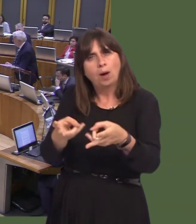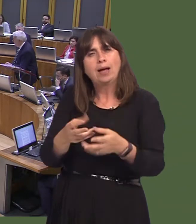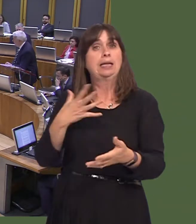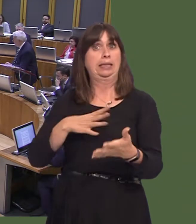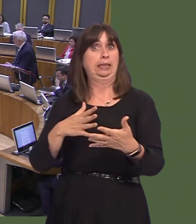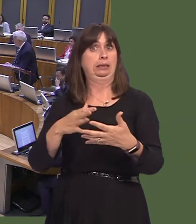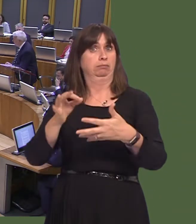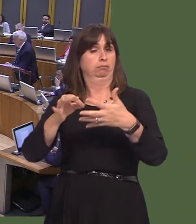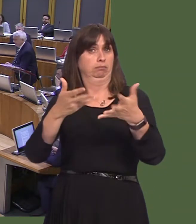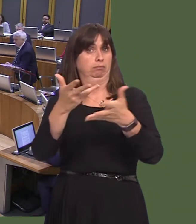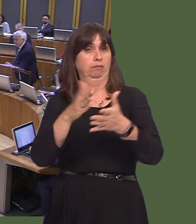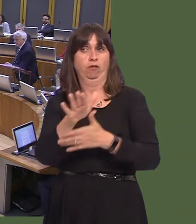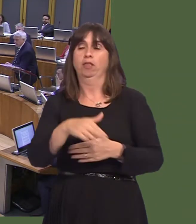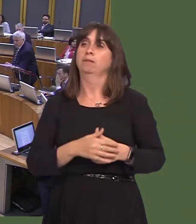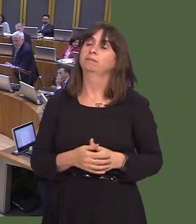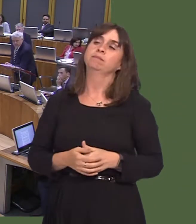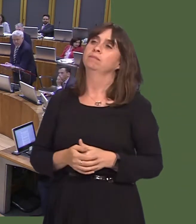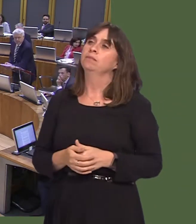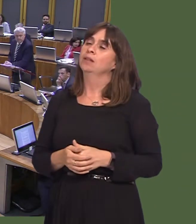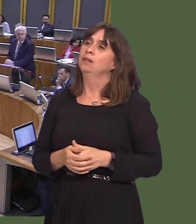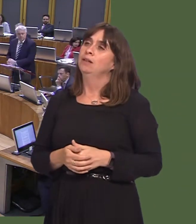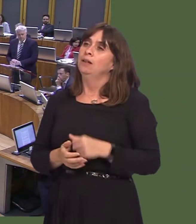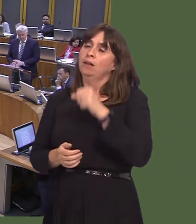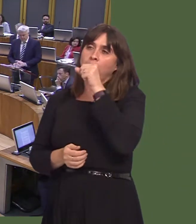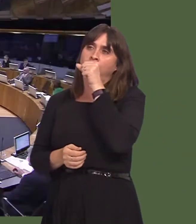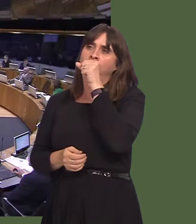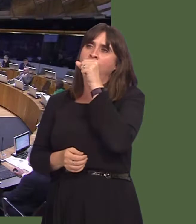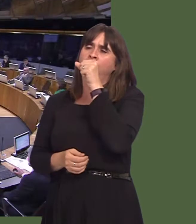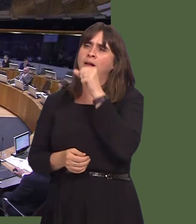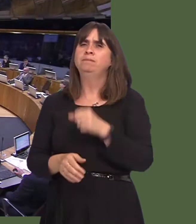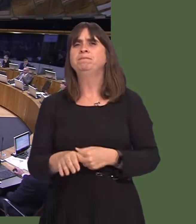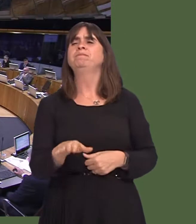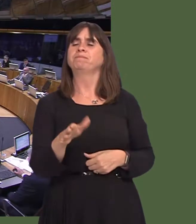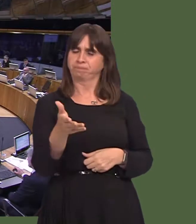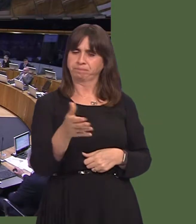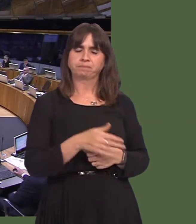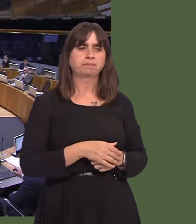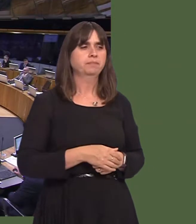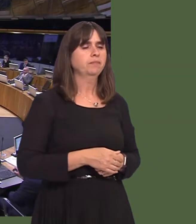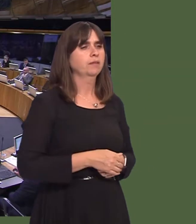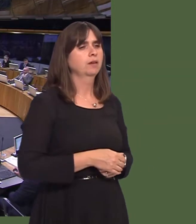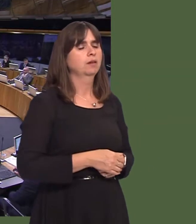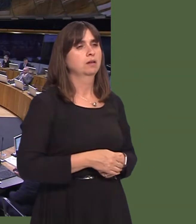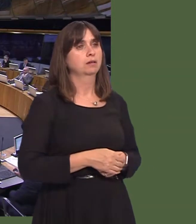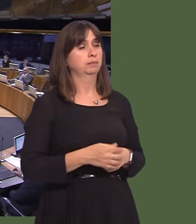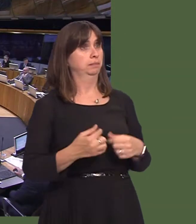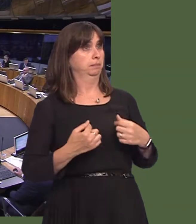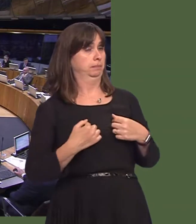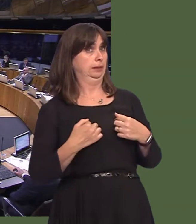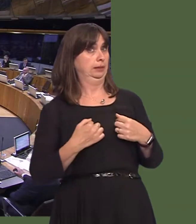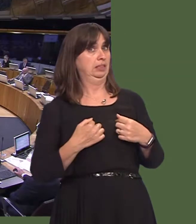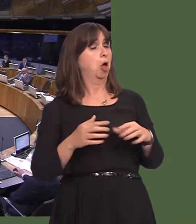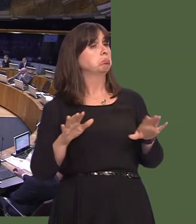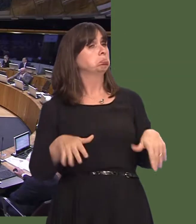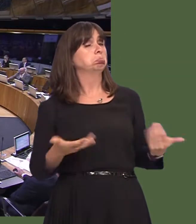addressing in more detail. Angela Burns. Presiding Officer. First Minister, for my part, I'm